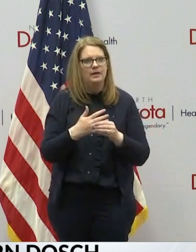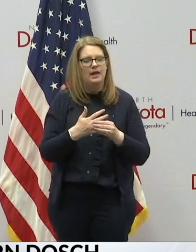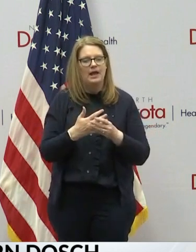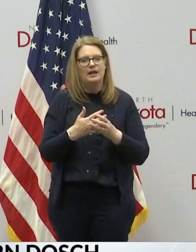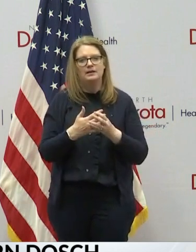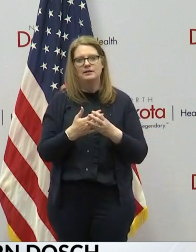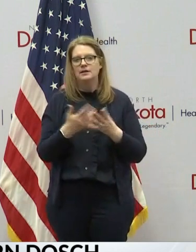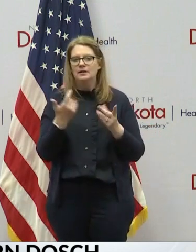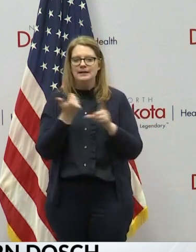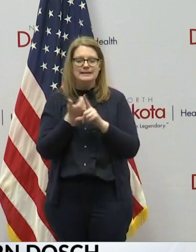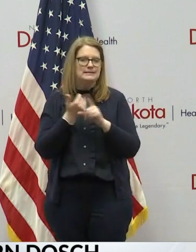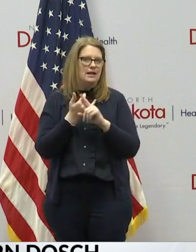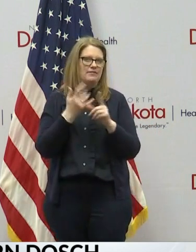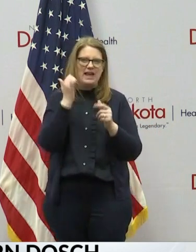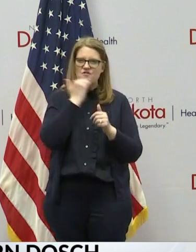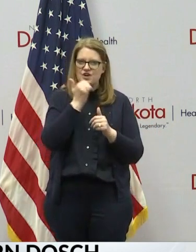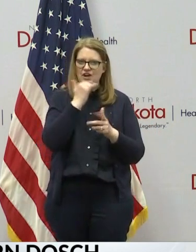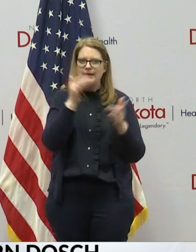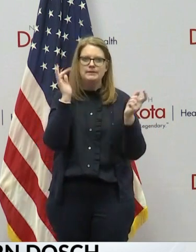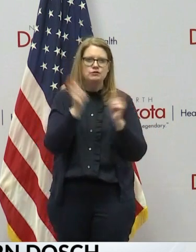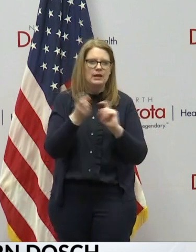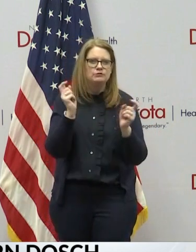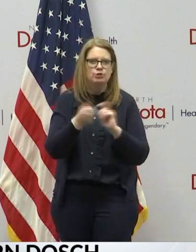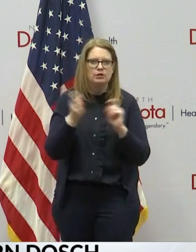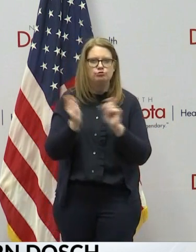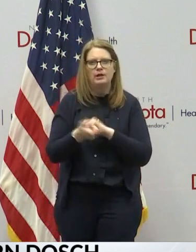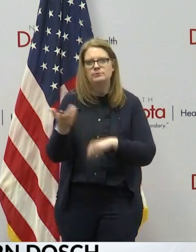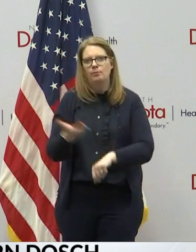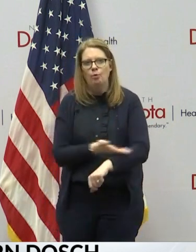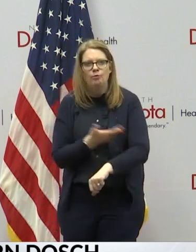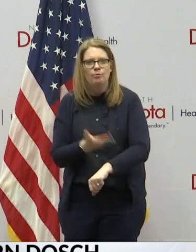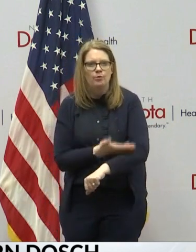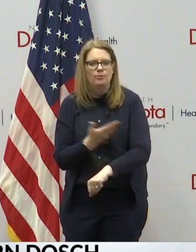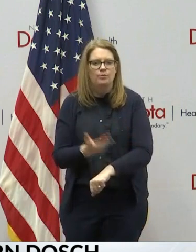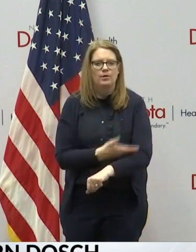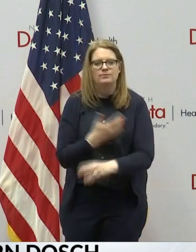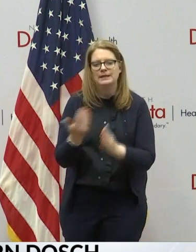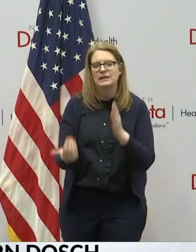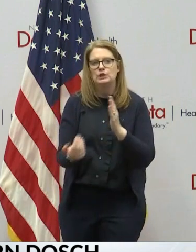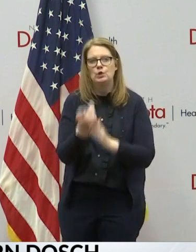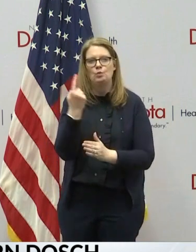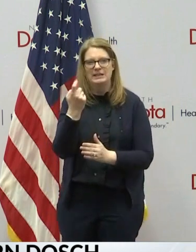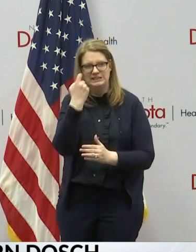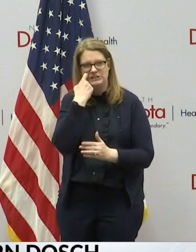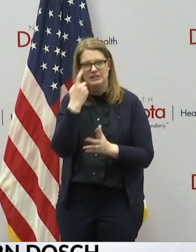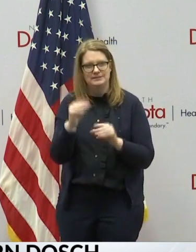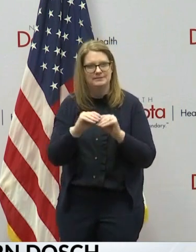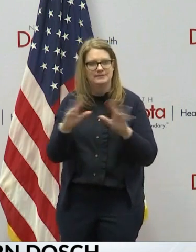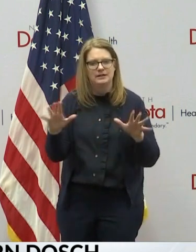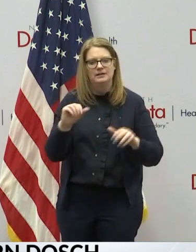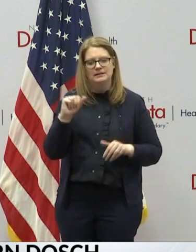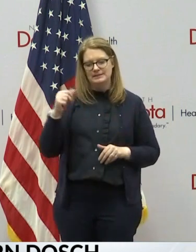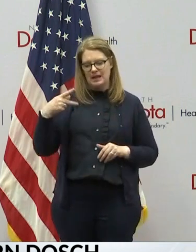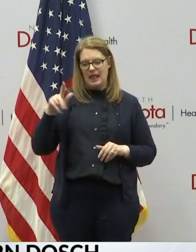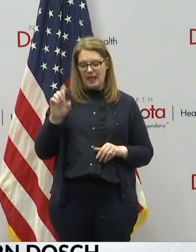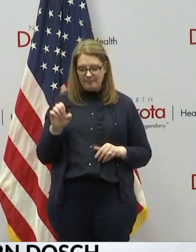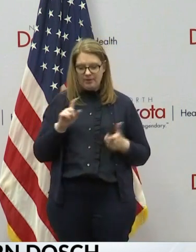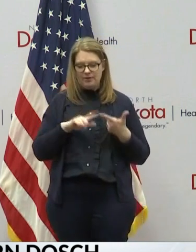is dynamic, and it's changing every day, and it's improving every day, and a new version just came out. It's on Apple, it's